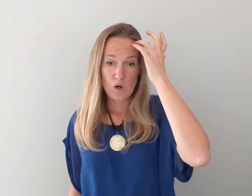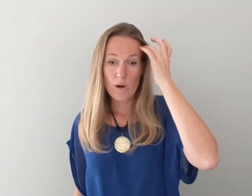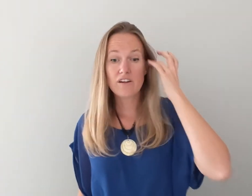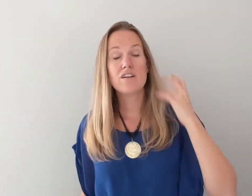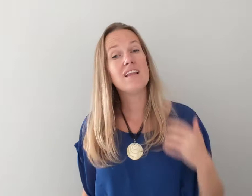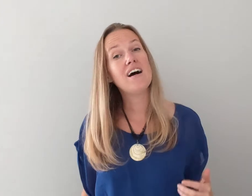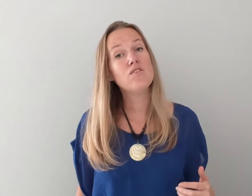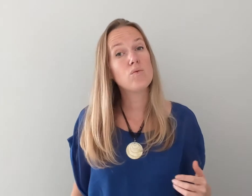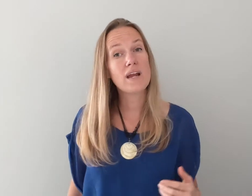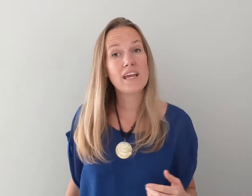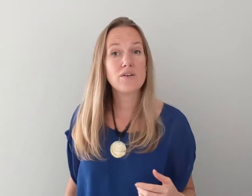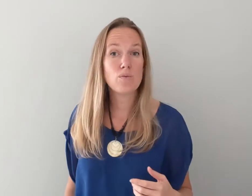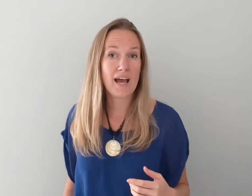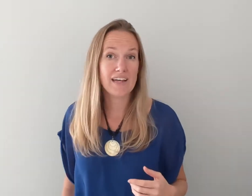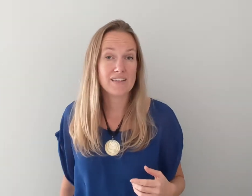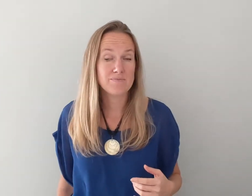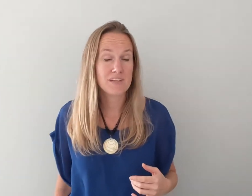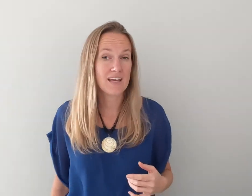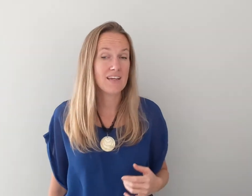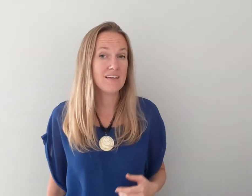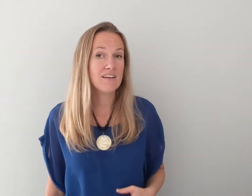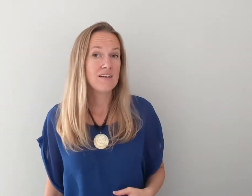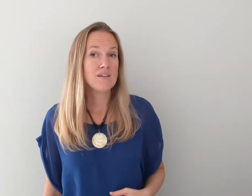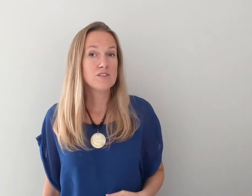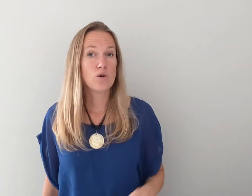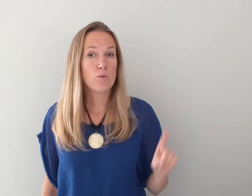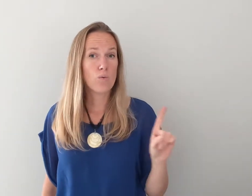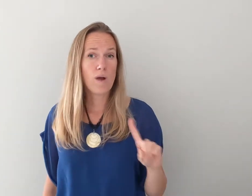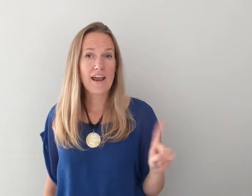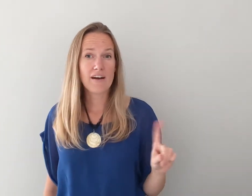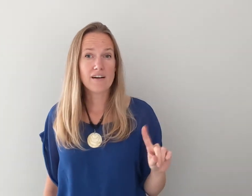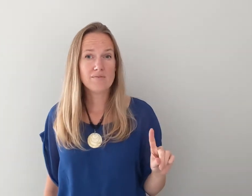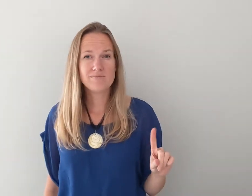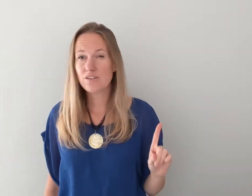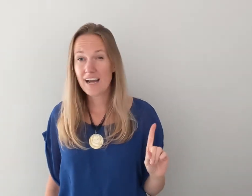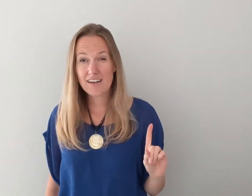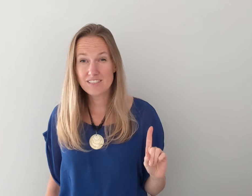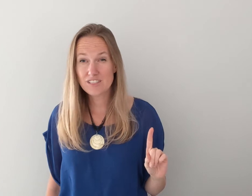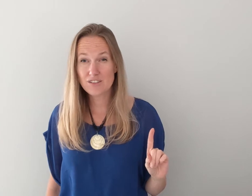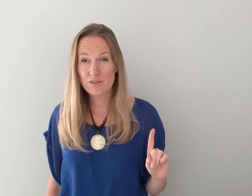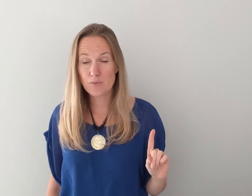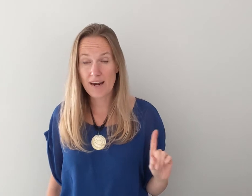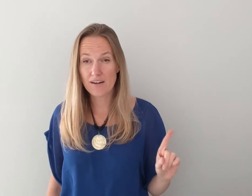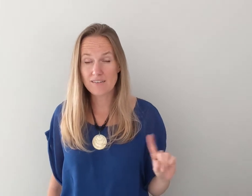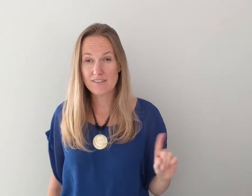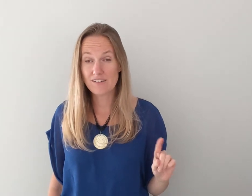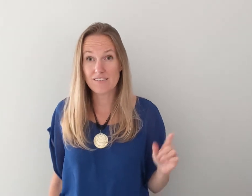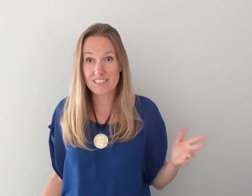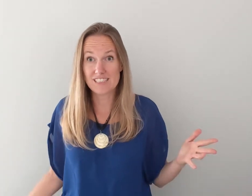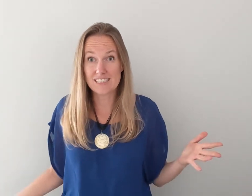Where your love ran red. Okay? So where, you don't have to do where. You can always just